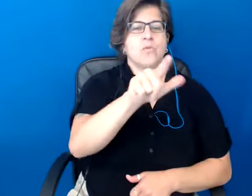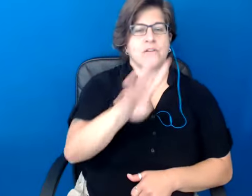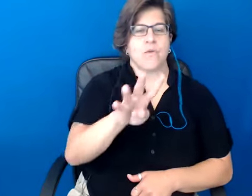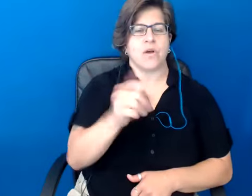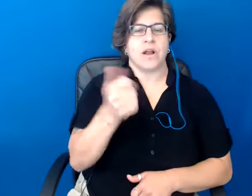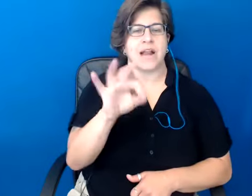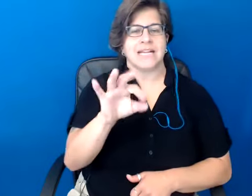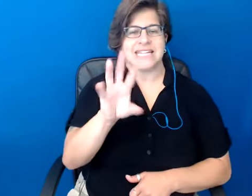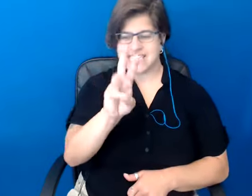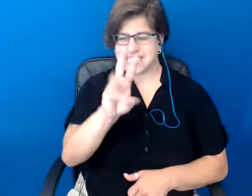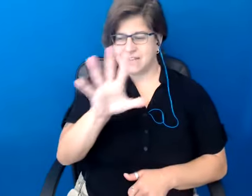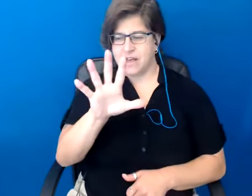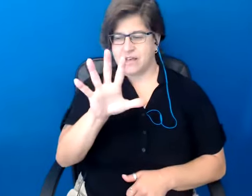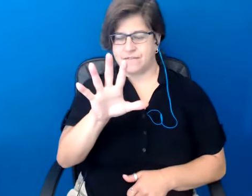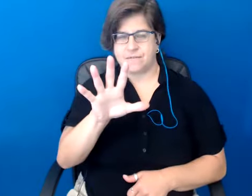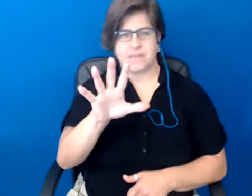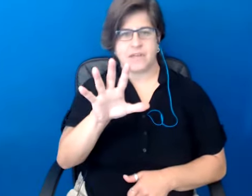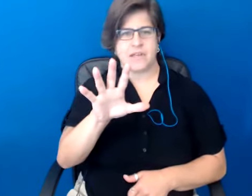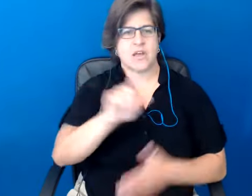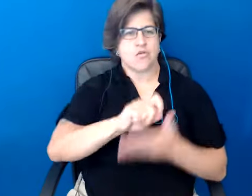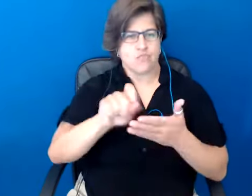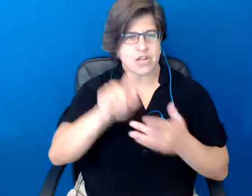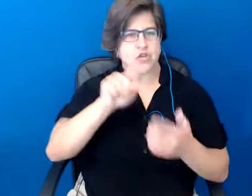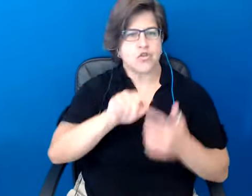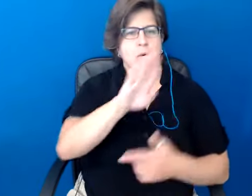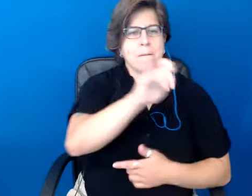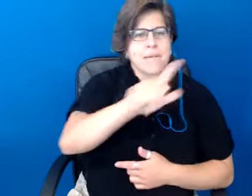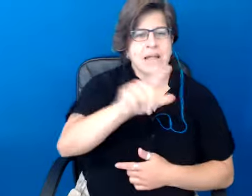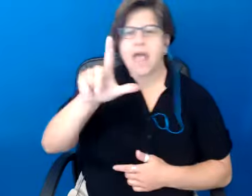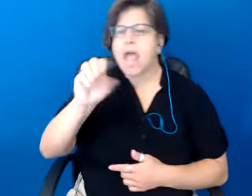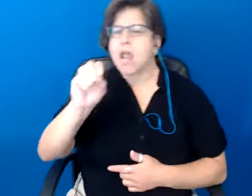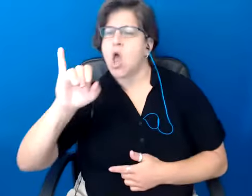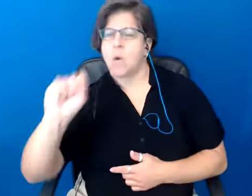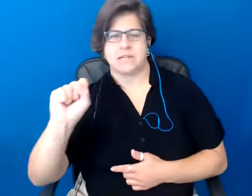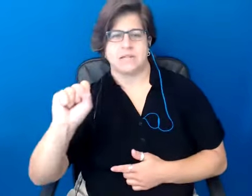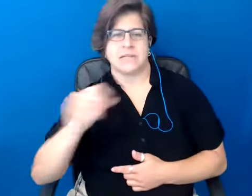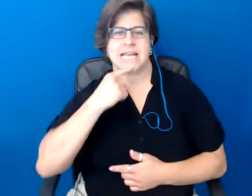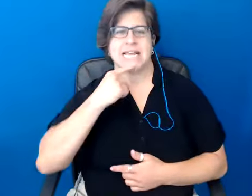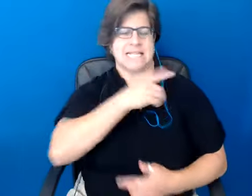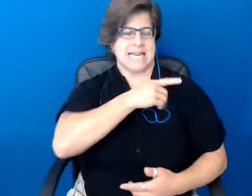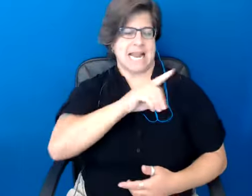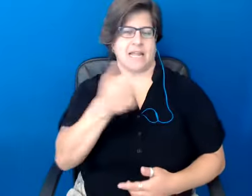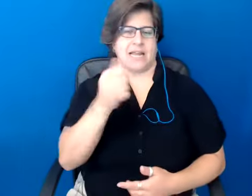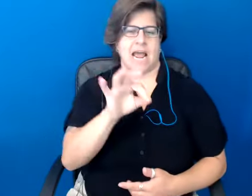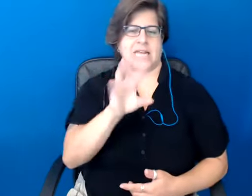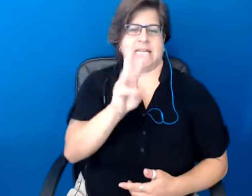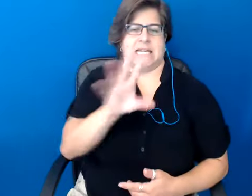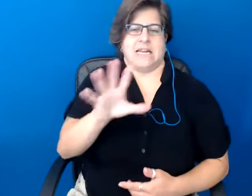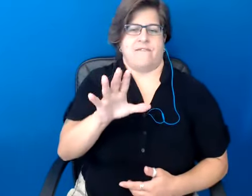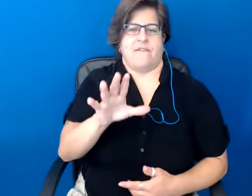it was dated April 24th, 1965. And it was to Bill and Lois. And it said